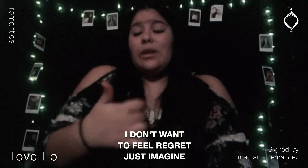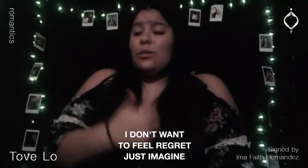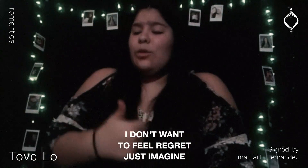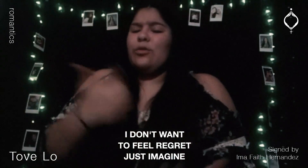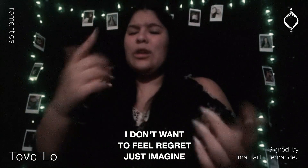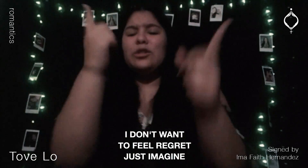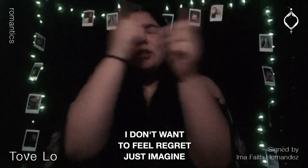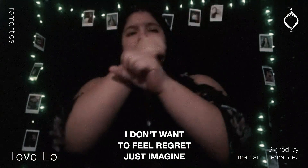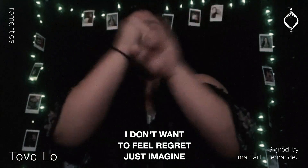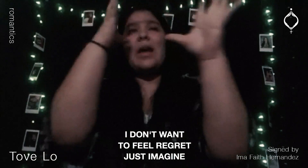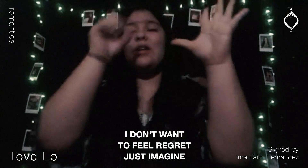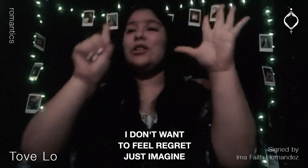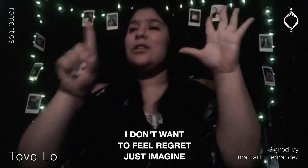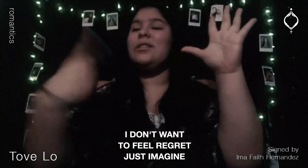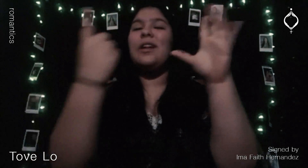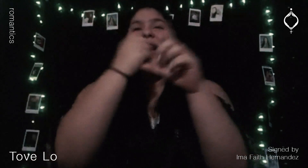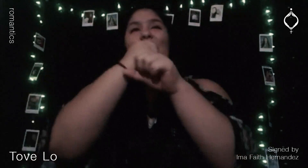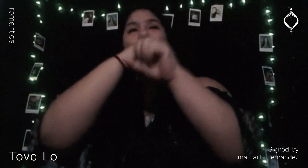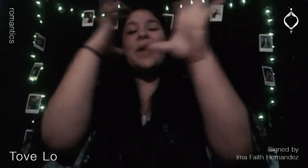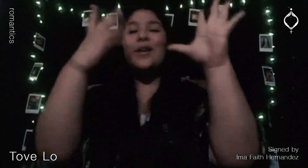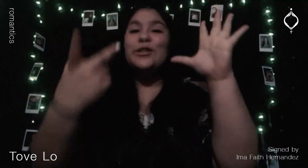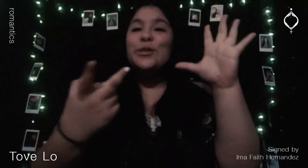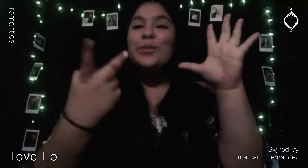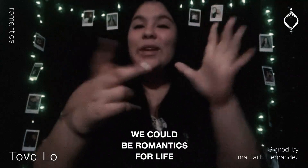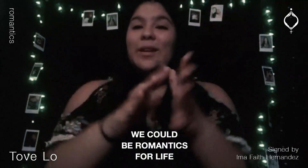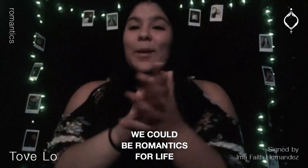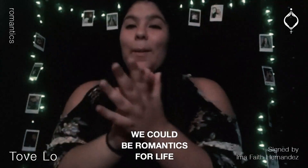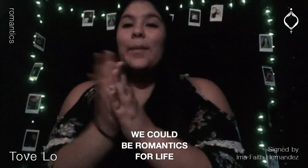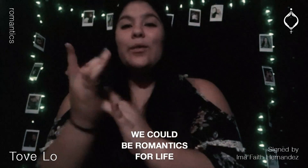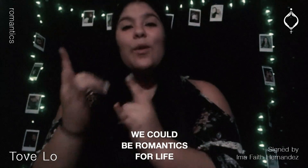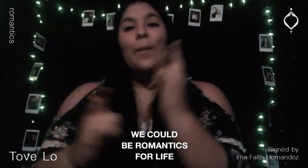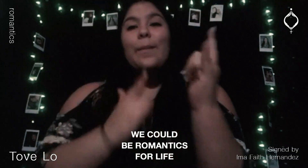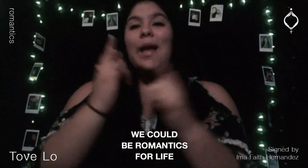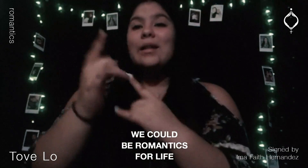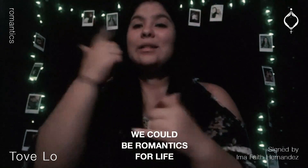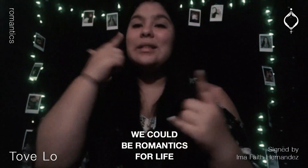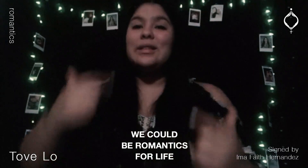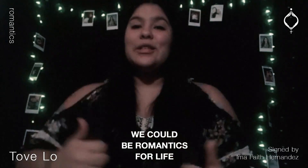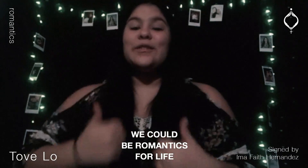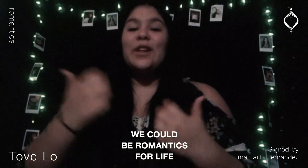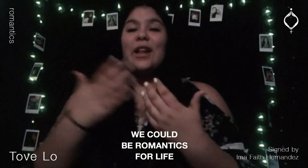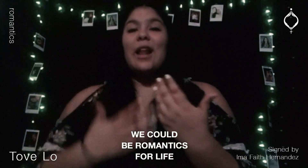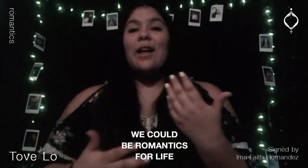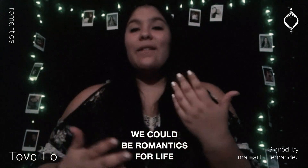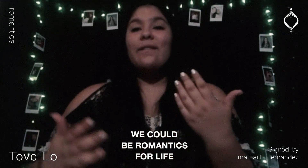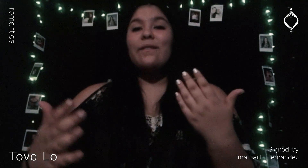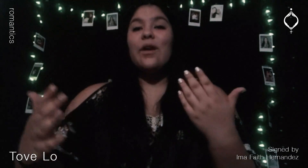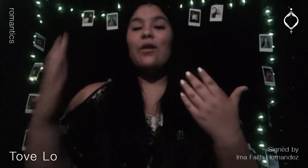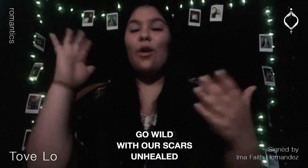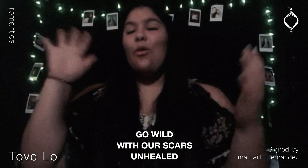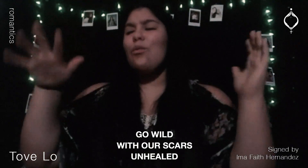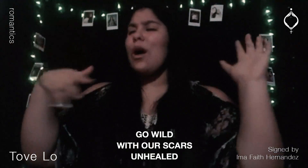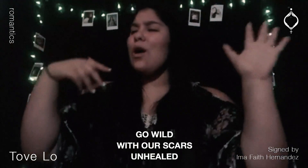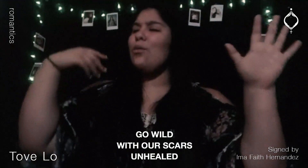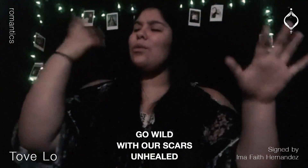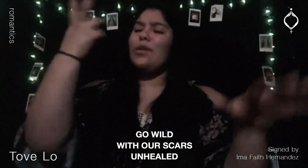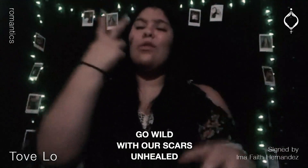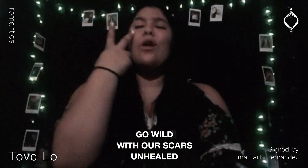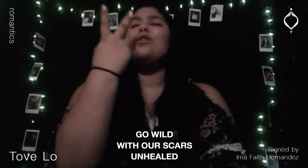feel regret, just imagine, imagine We could be romantics for life, go wild with our